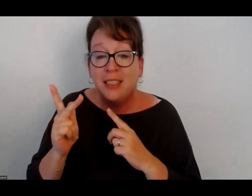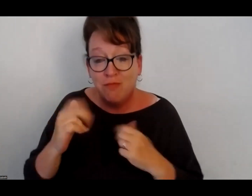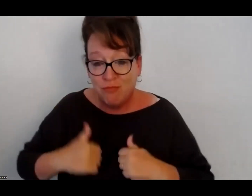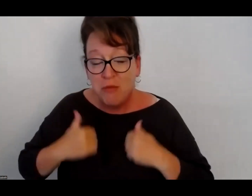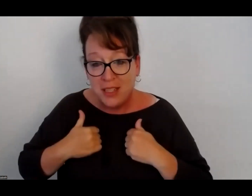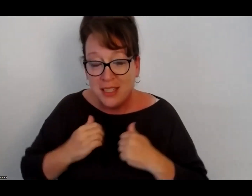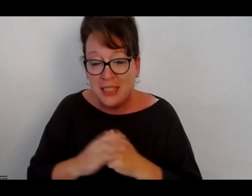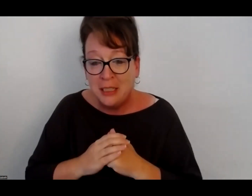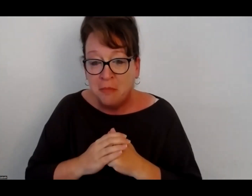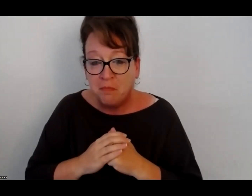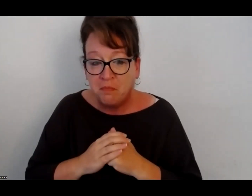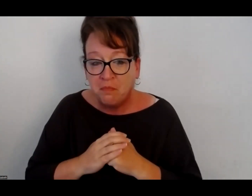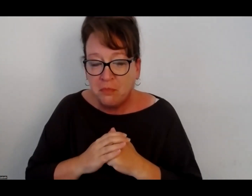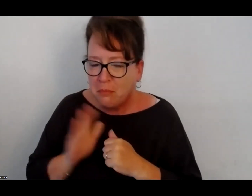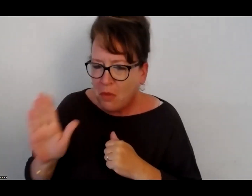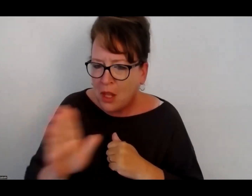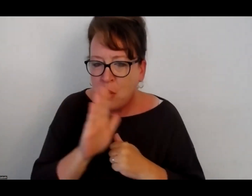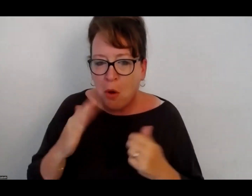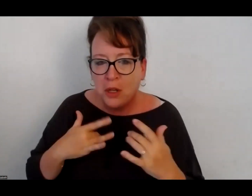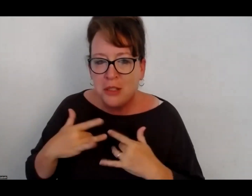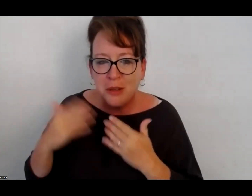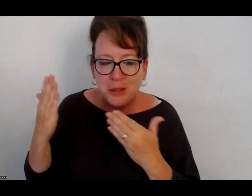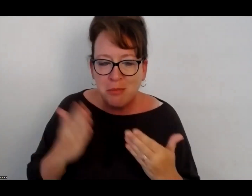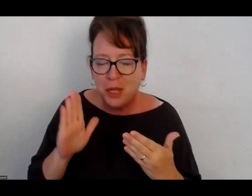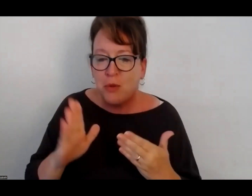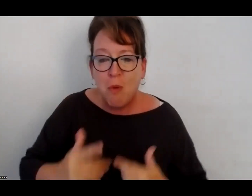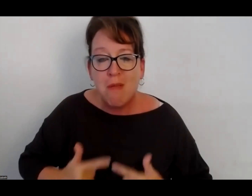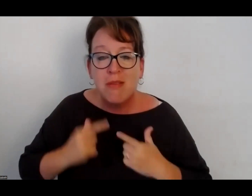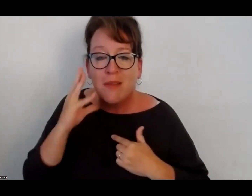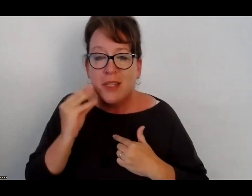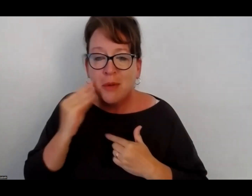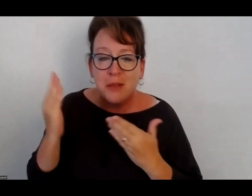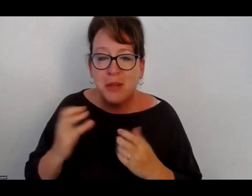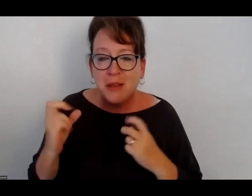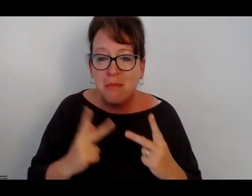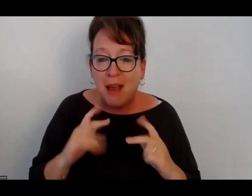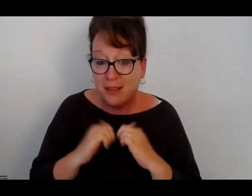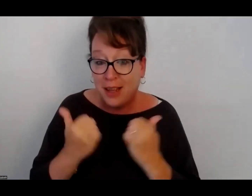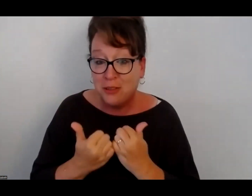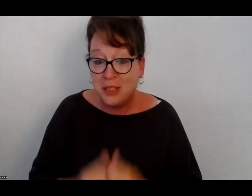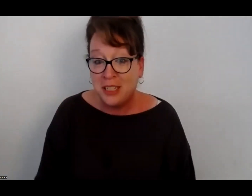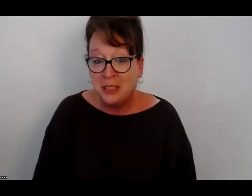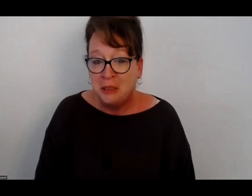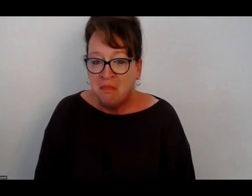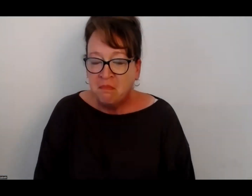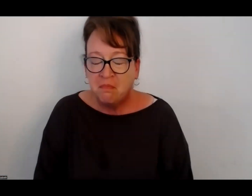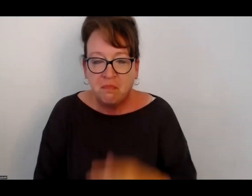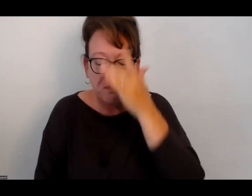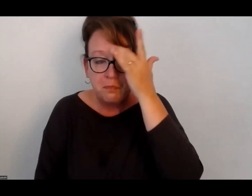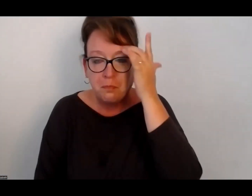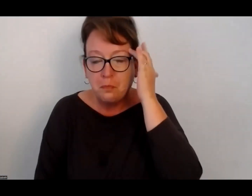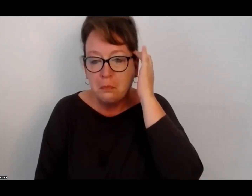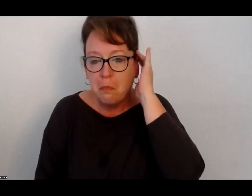and bringing those concerns and lived experiences back to the agencies that I work in and that I work with.